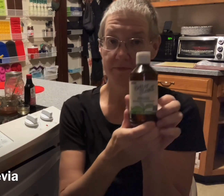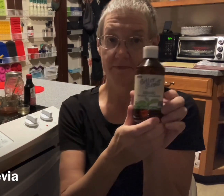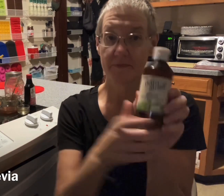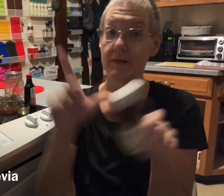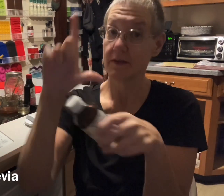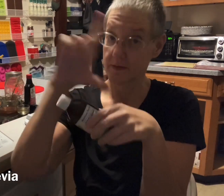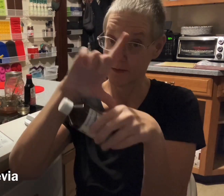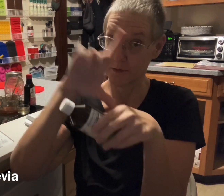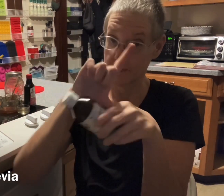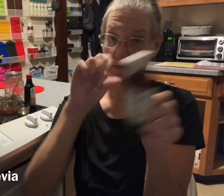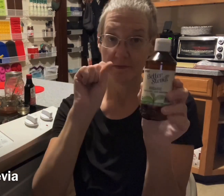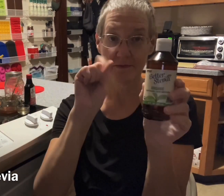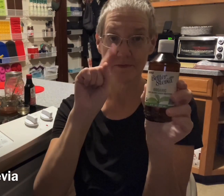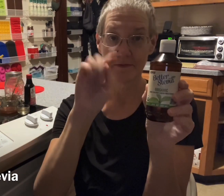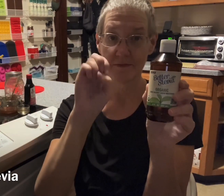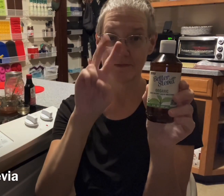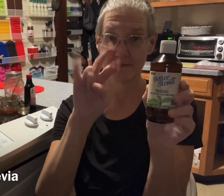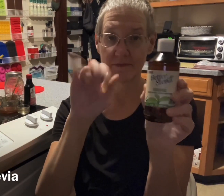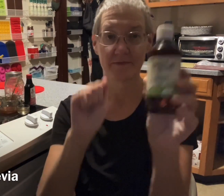teaspoons of liquid stevia.